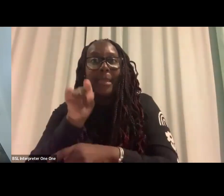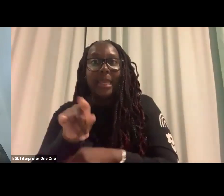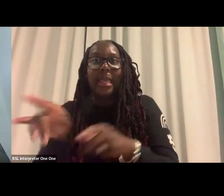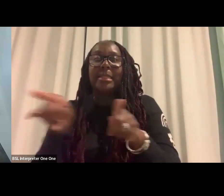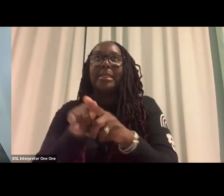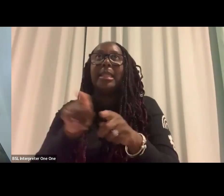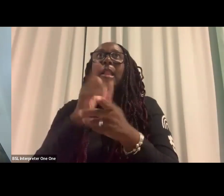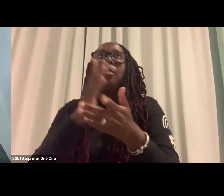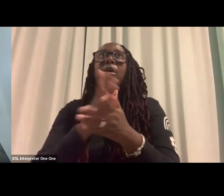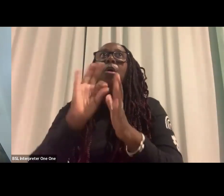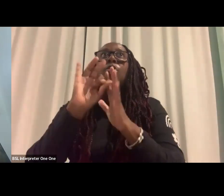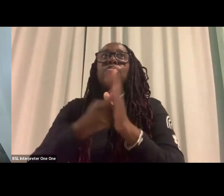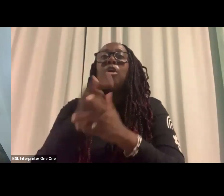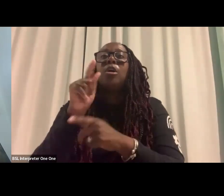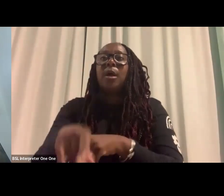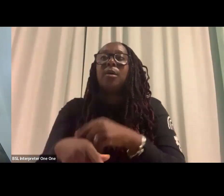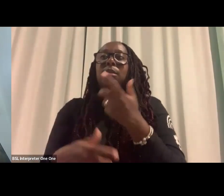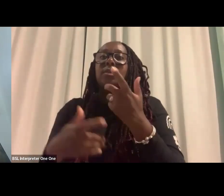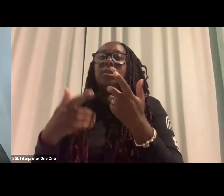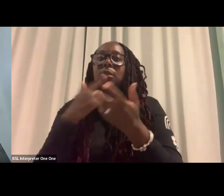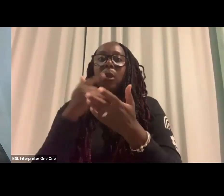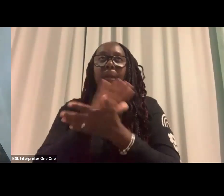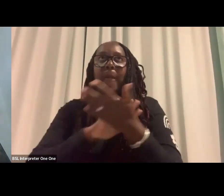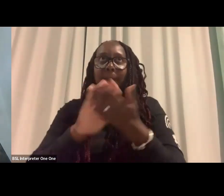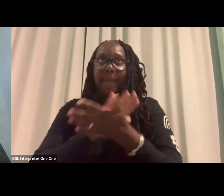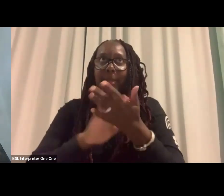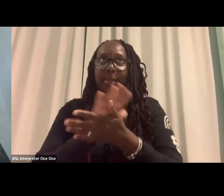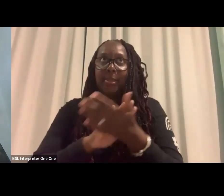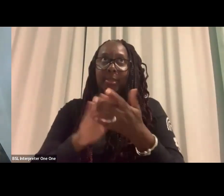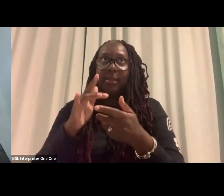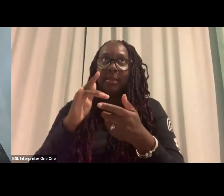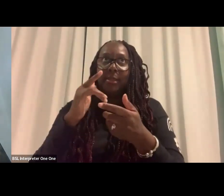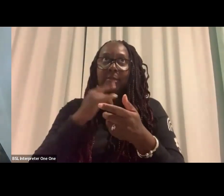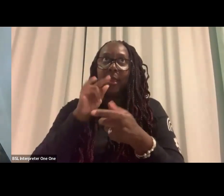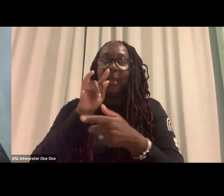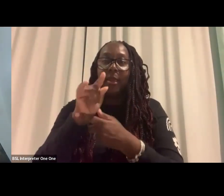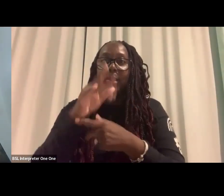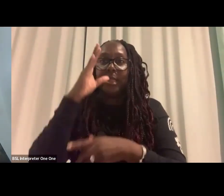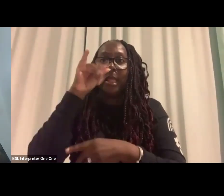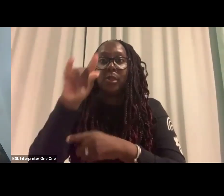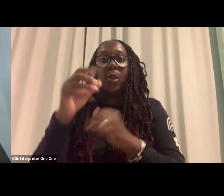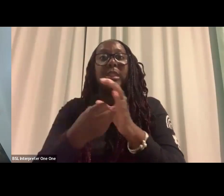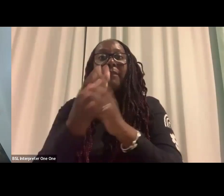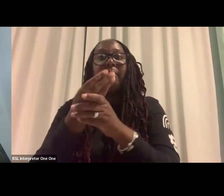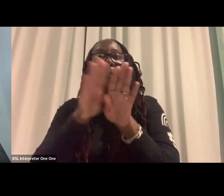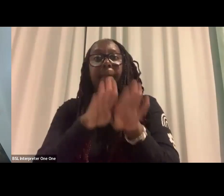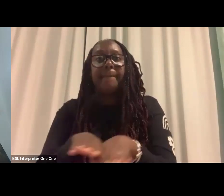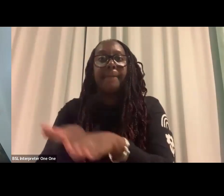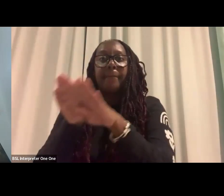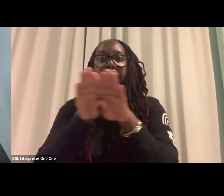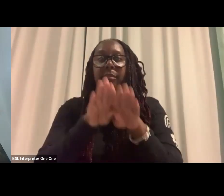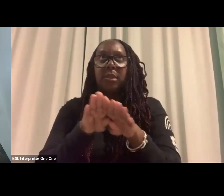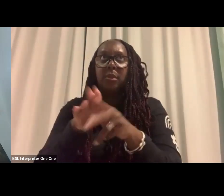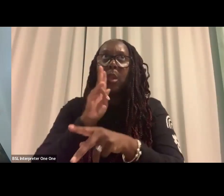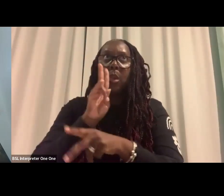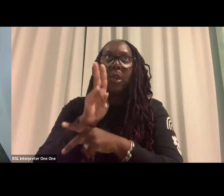product. So at that time, he noted that many developed nations were overlooking